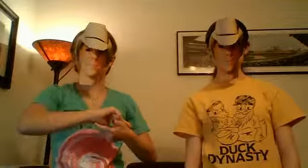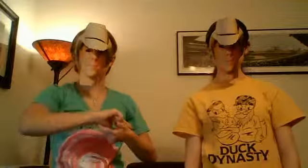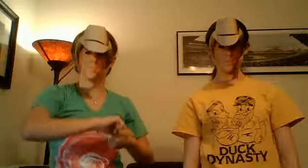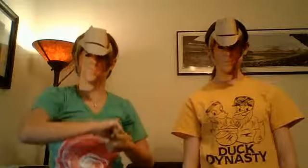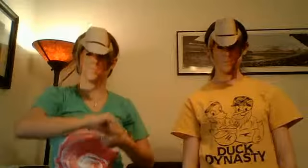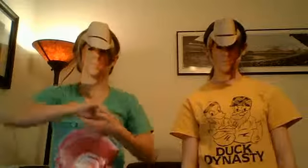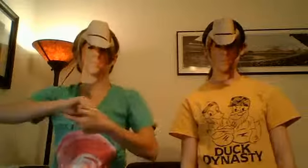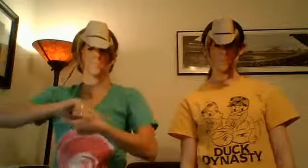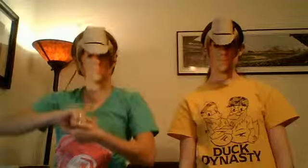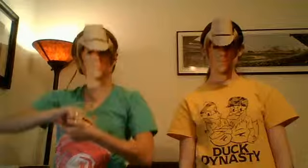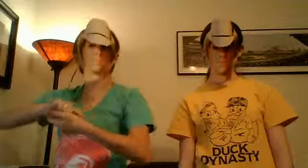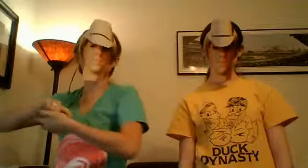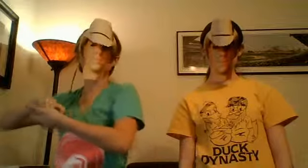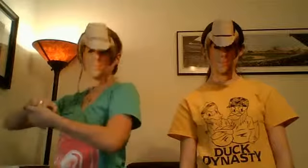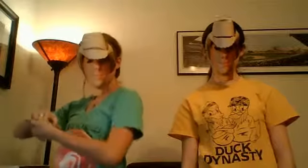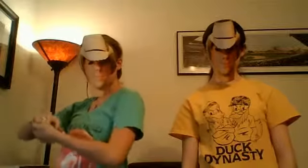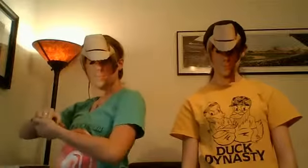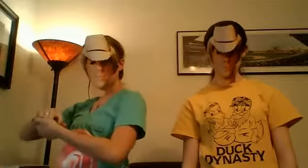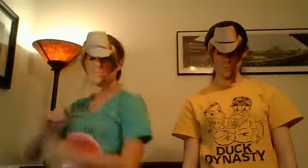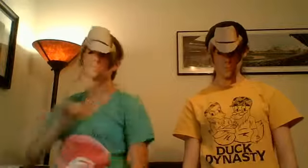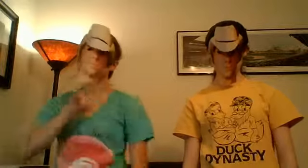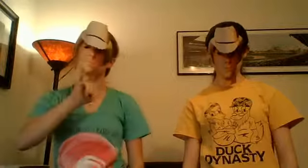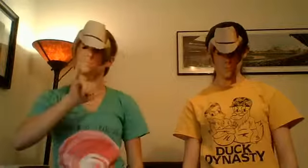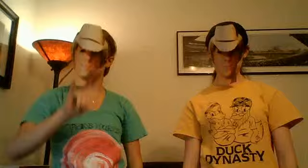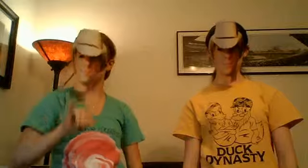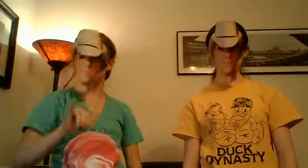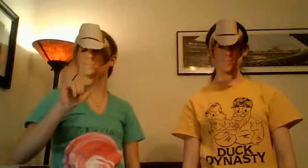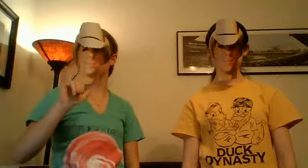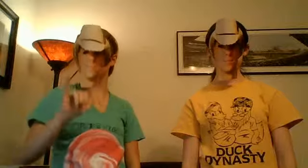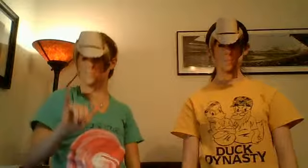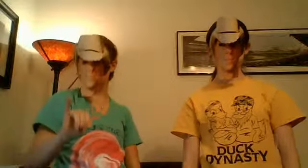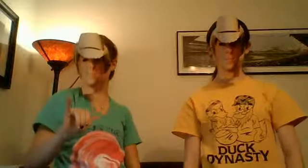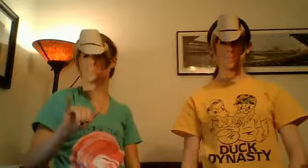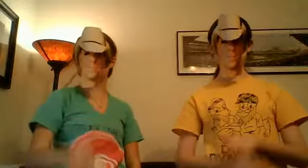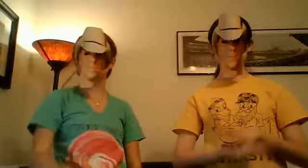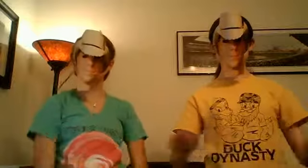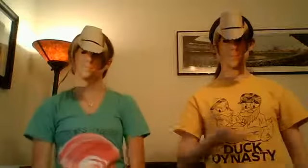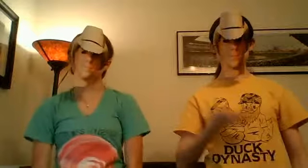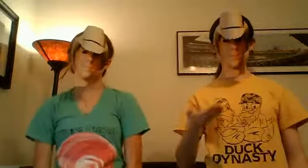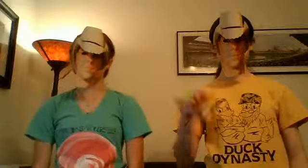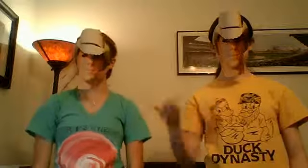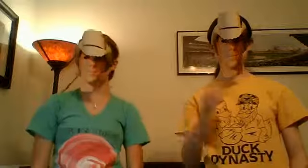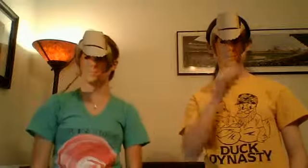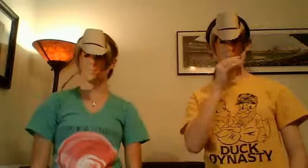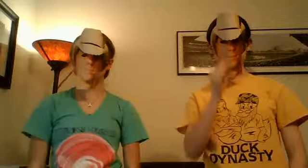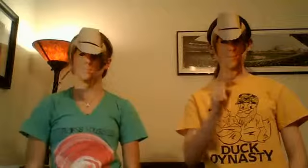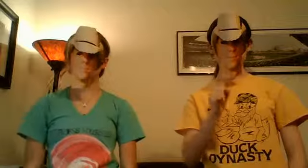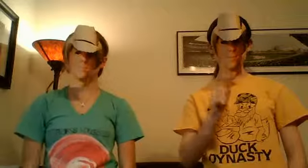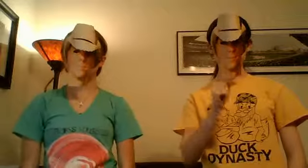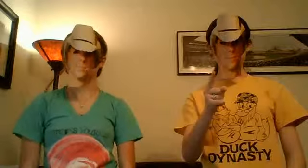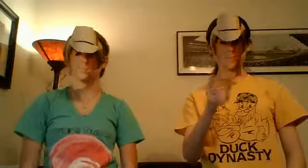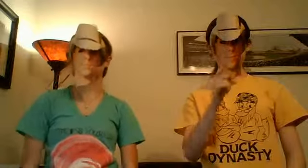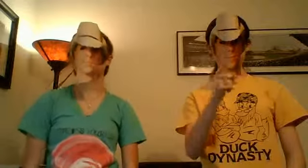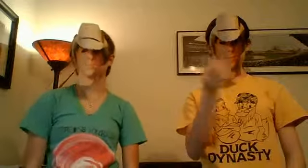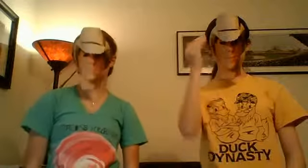The more things change, the more they stay the same. Don't matter how old you are, when you